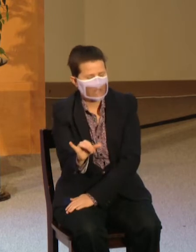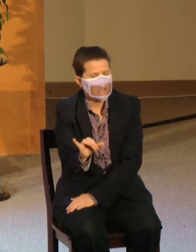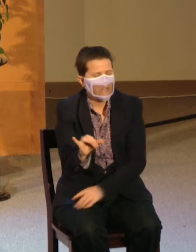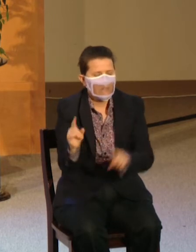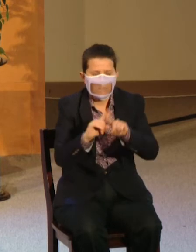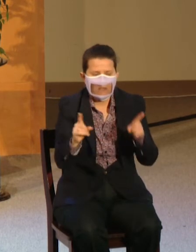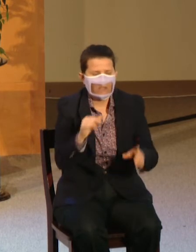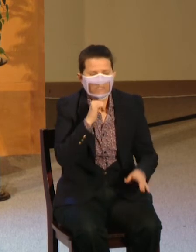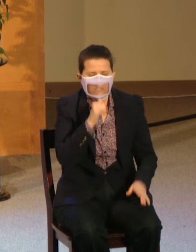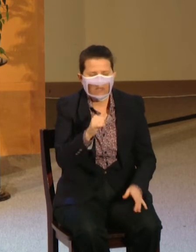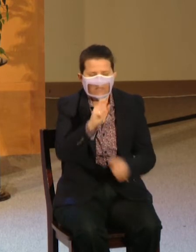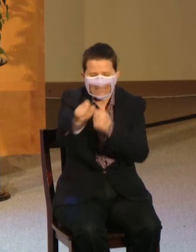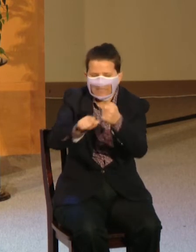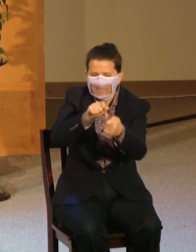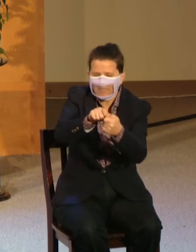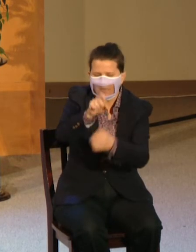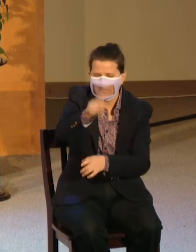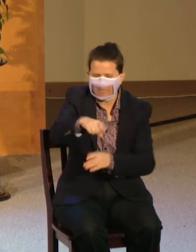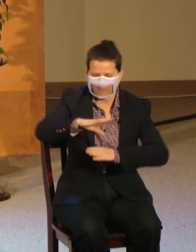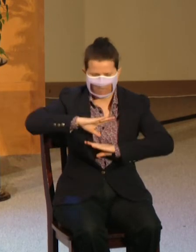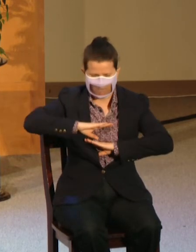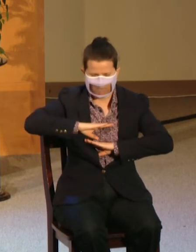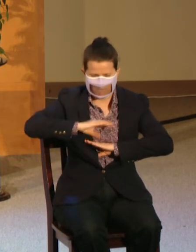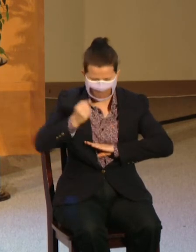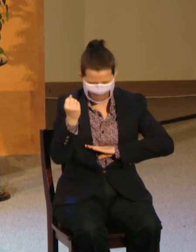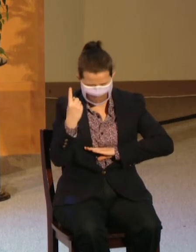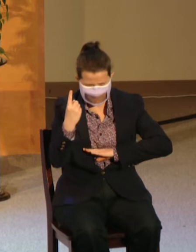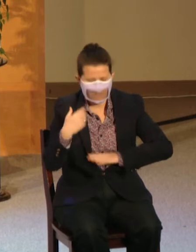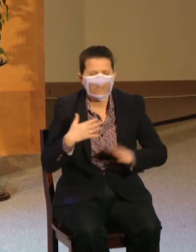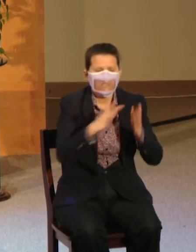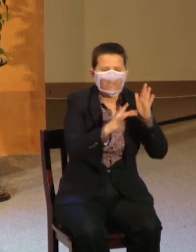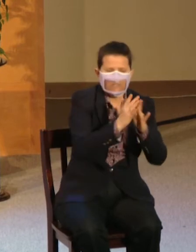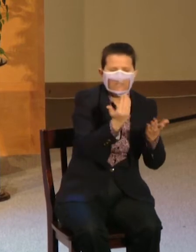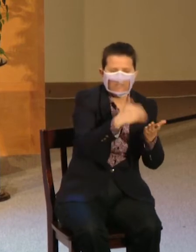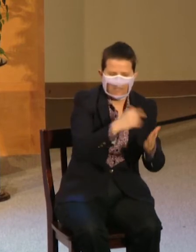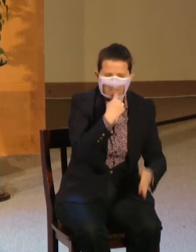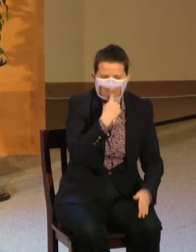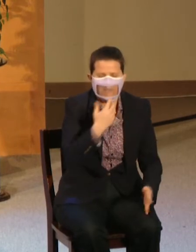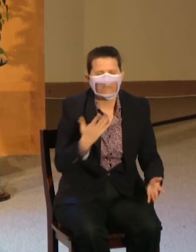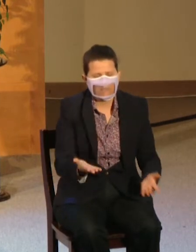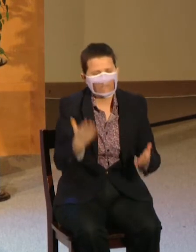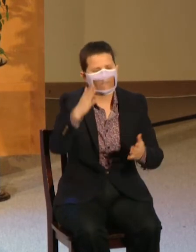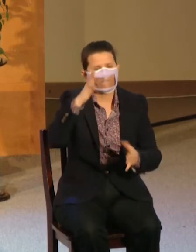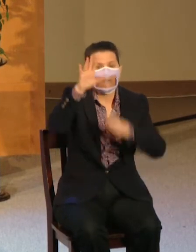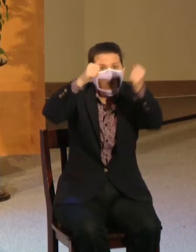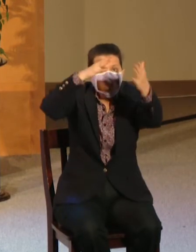what you really need. Jesus said, "It is your Father's good pleasure to give you the kingdom," to give it to